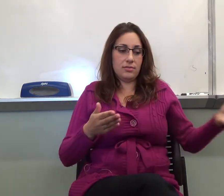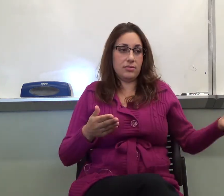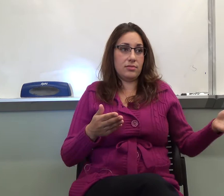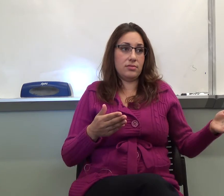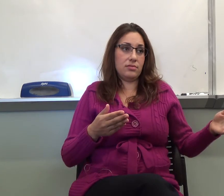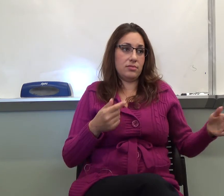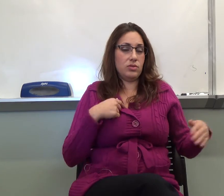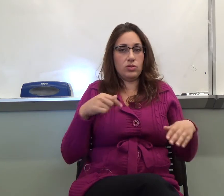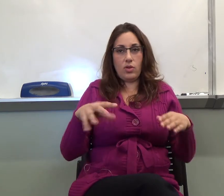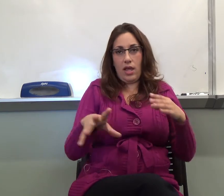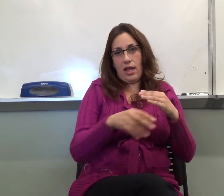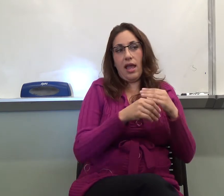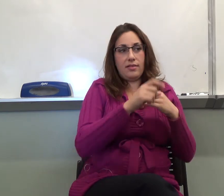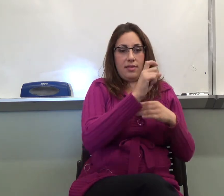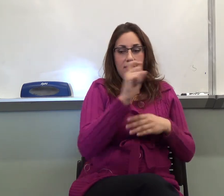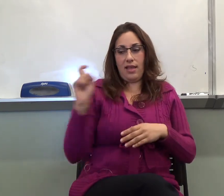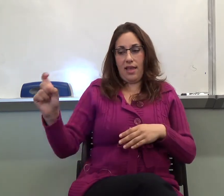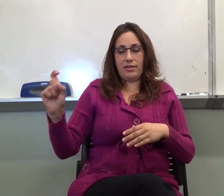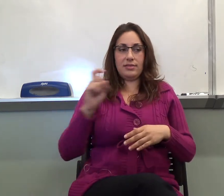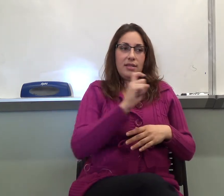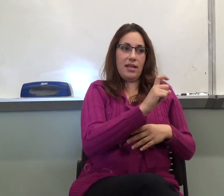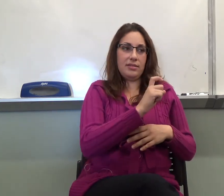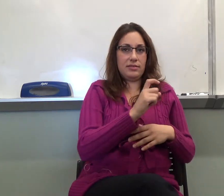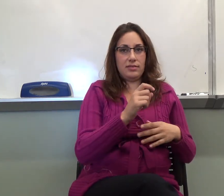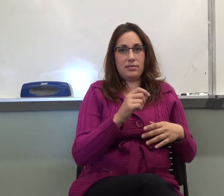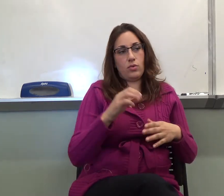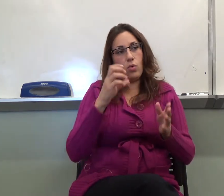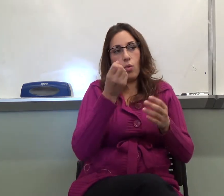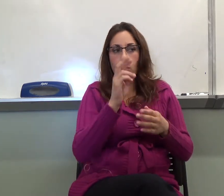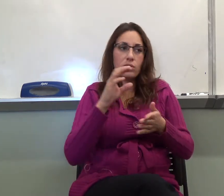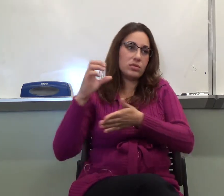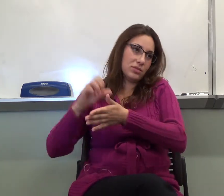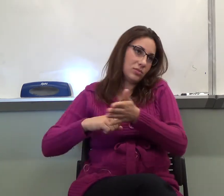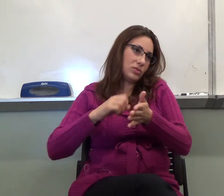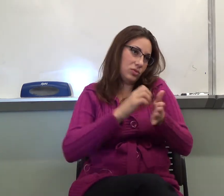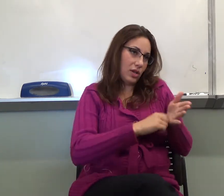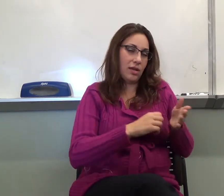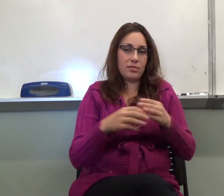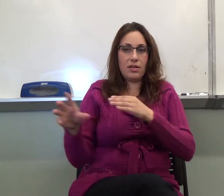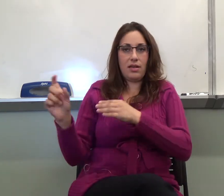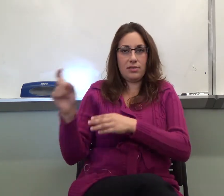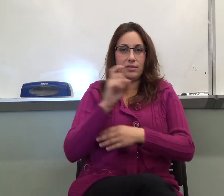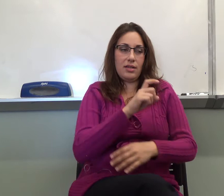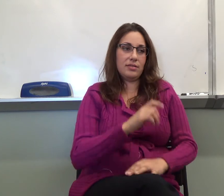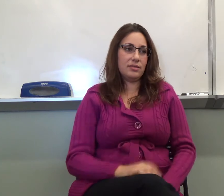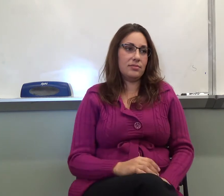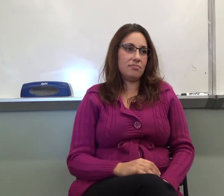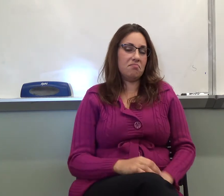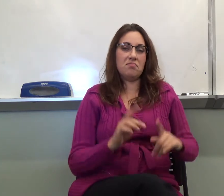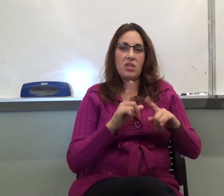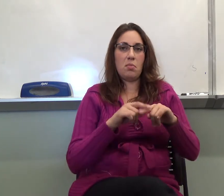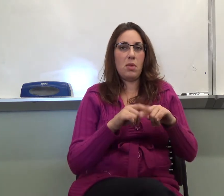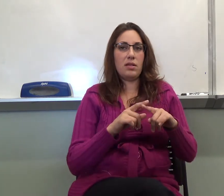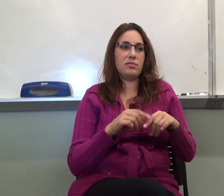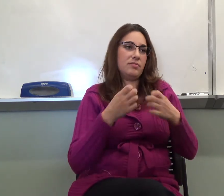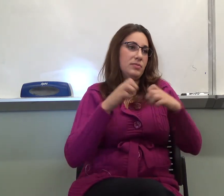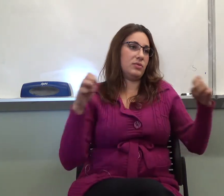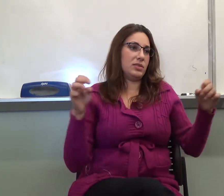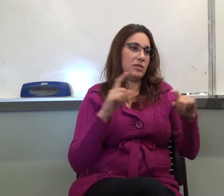amount. So actually, I stuck to the rules here. It's just that that happened to be involved with